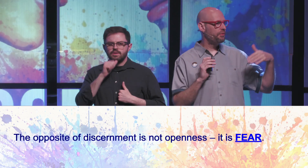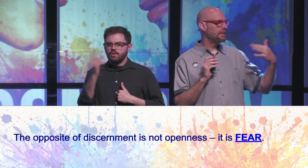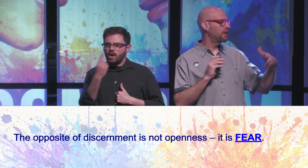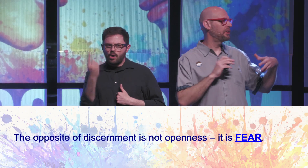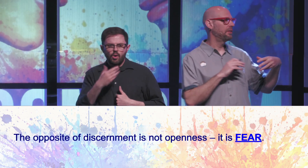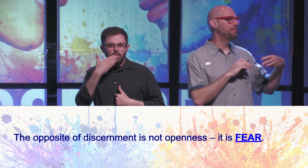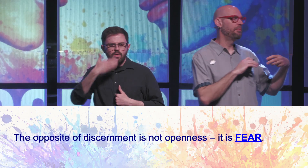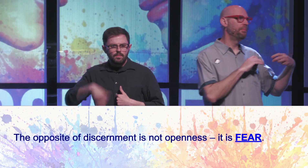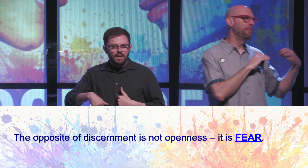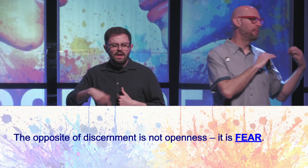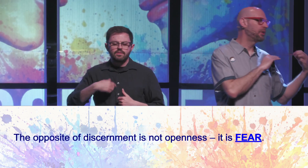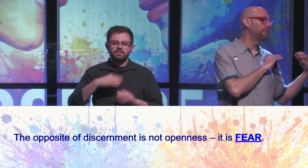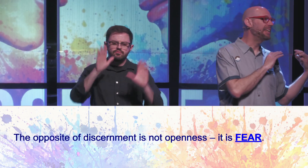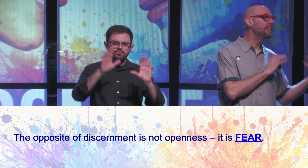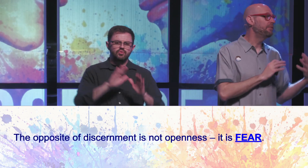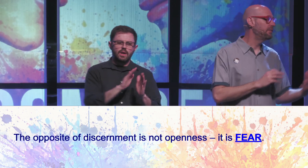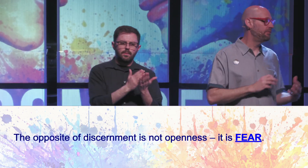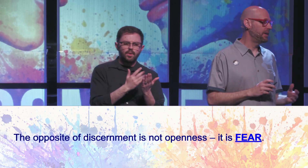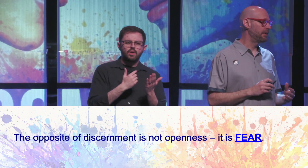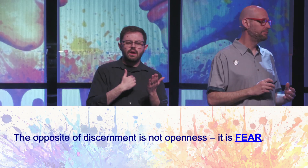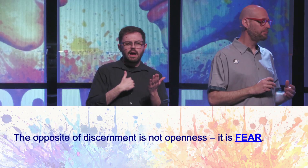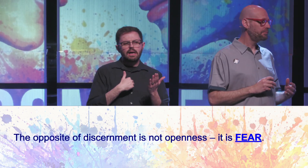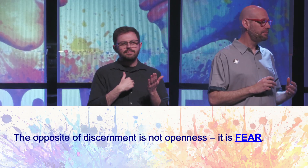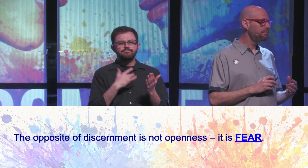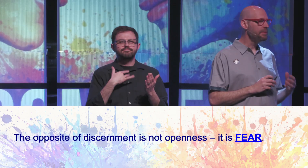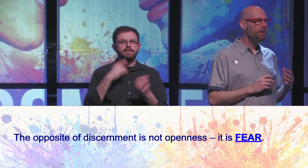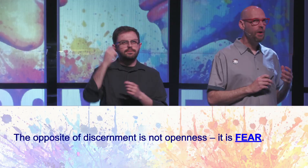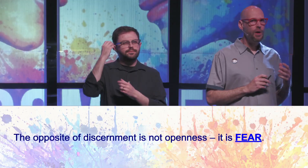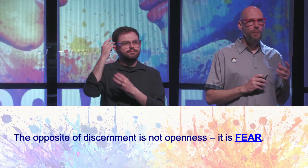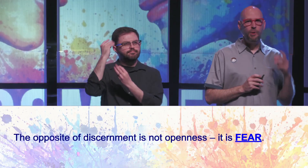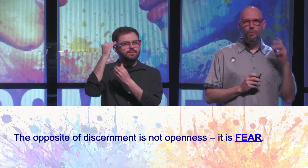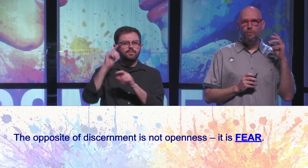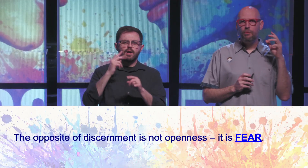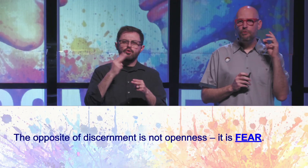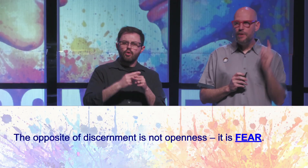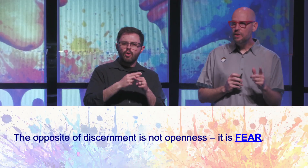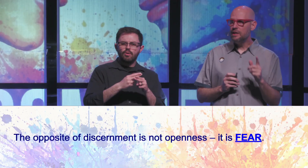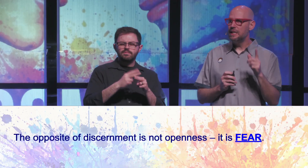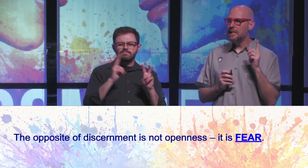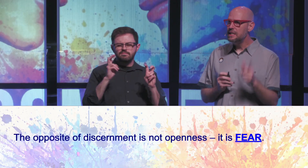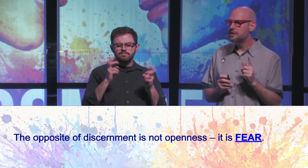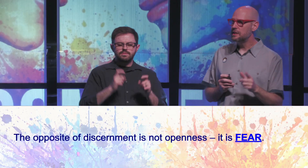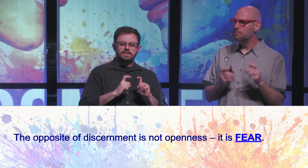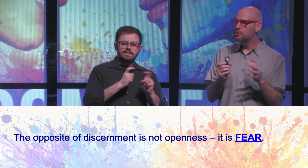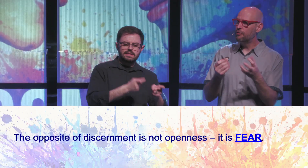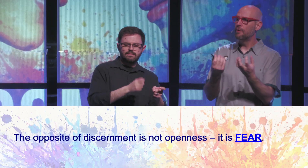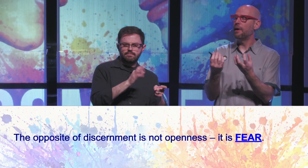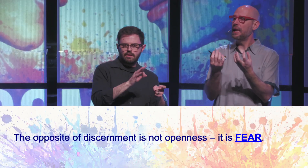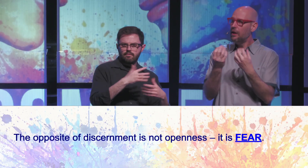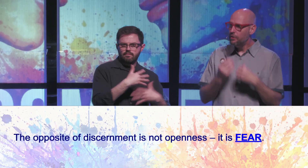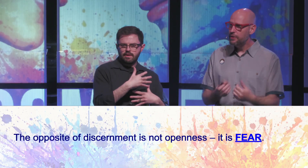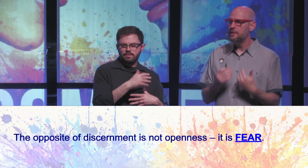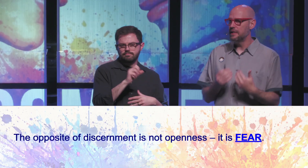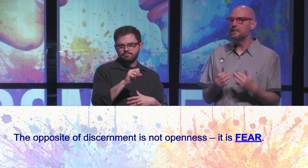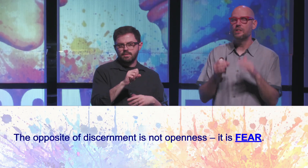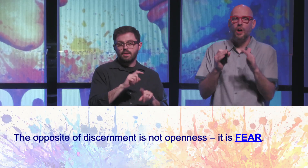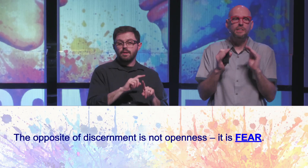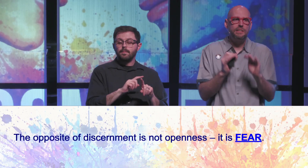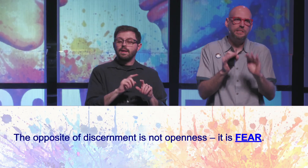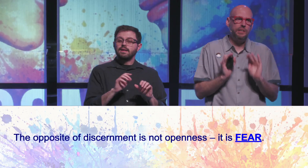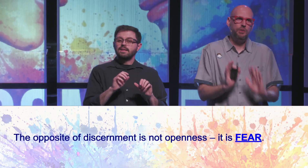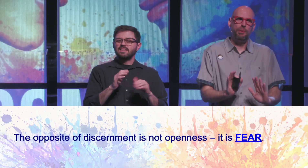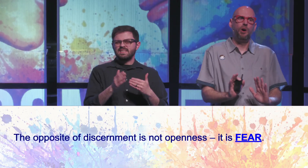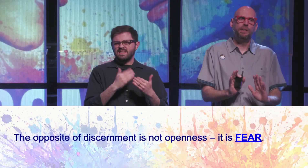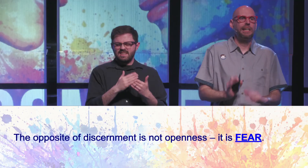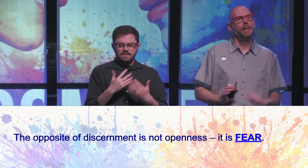will reflect on it called The Gift of Fear. But fear can easily move from a healthy thing that